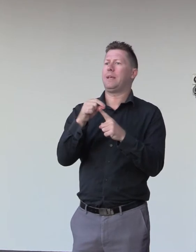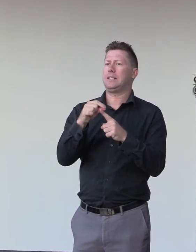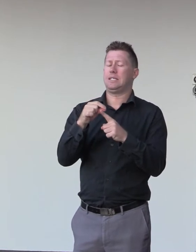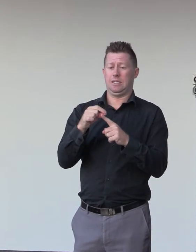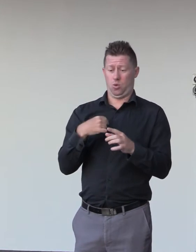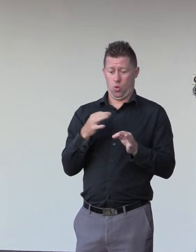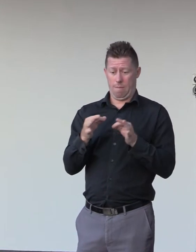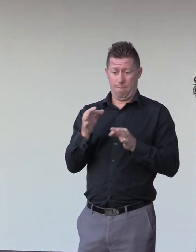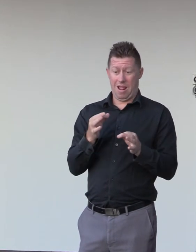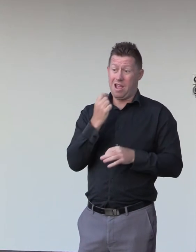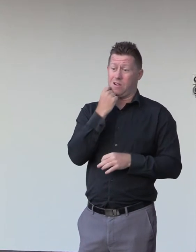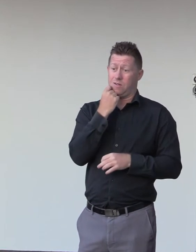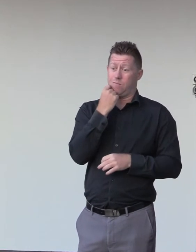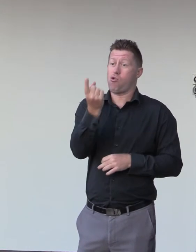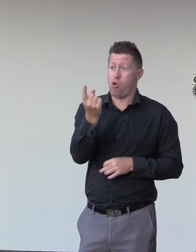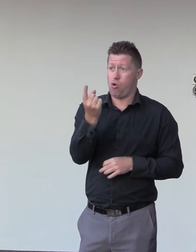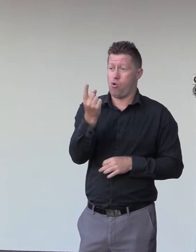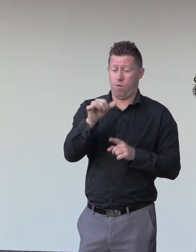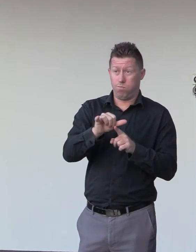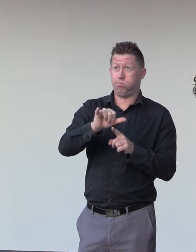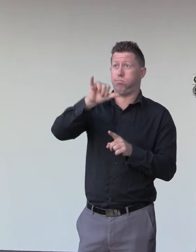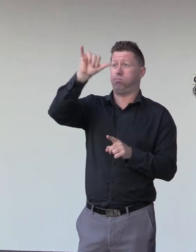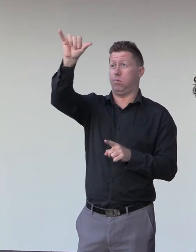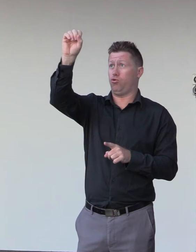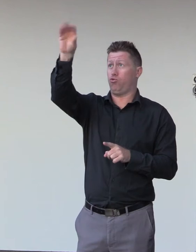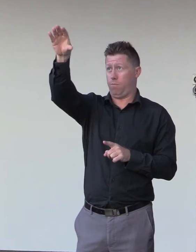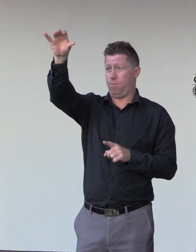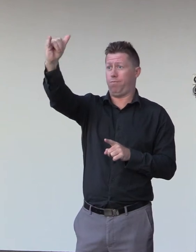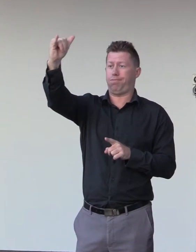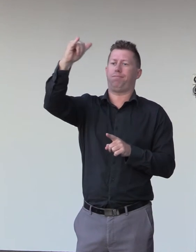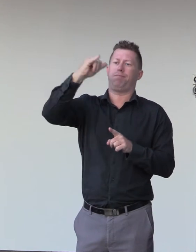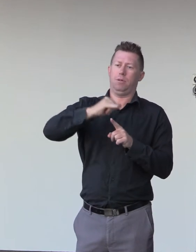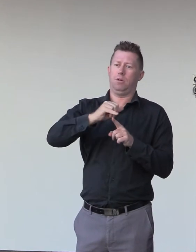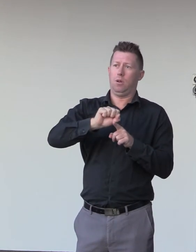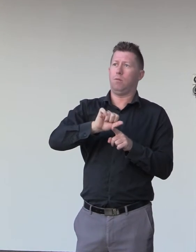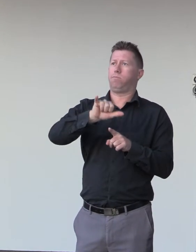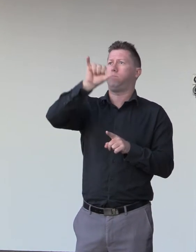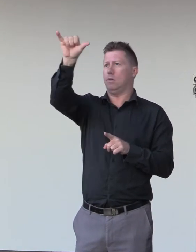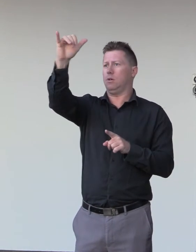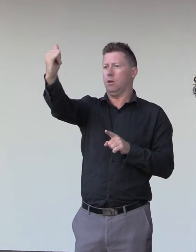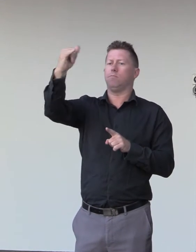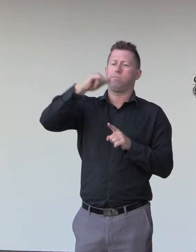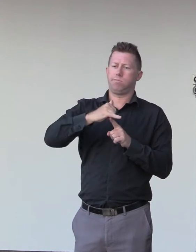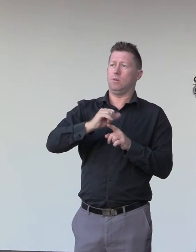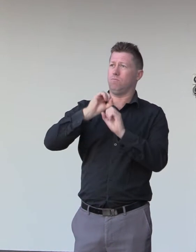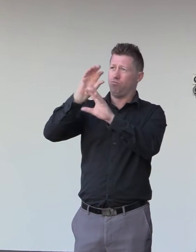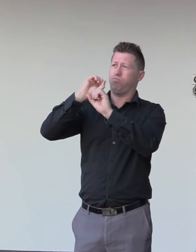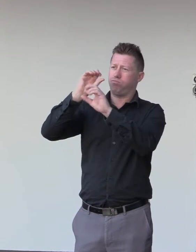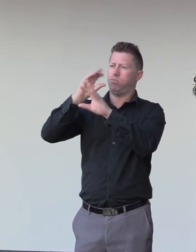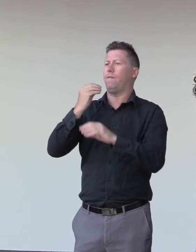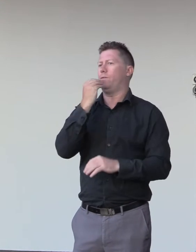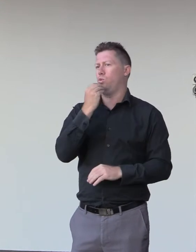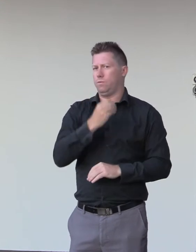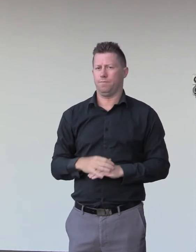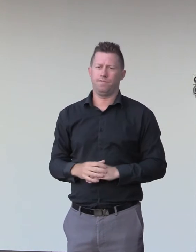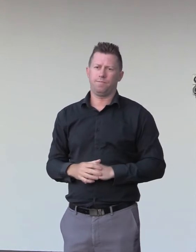departing Monday, and there's likely to be several flights to actually deliver that 20 tonne of goods.